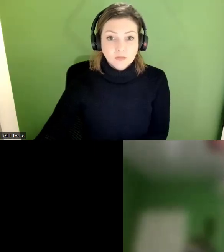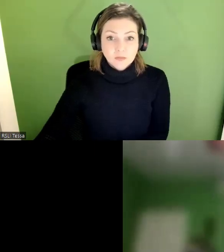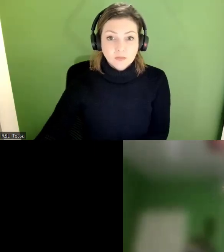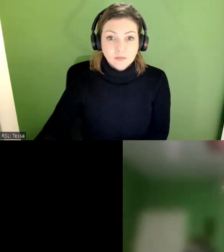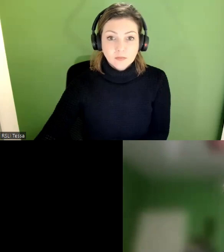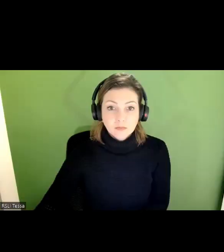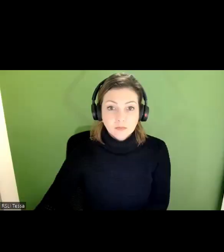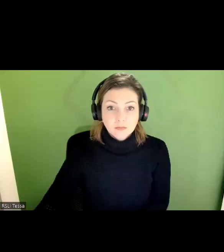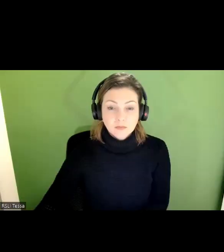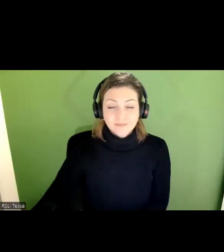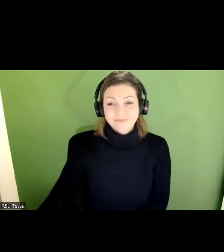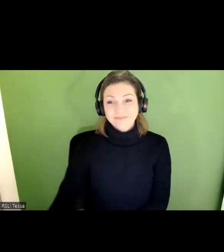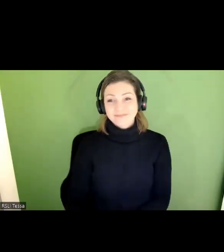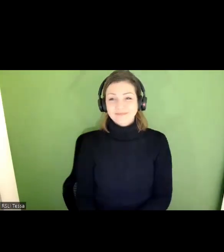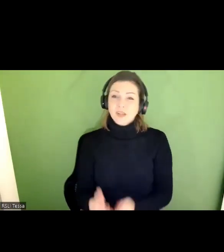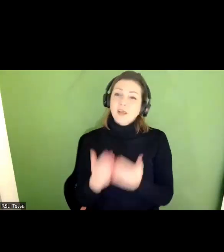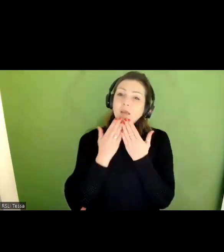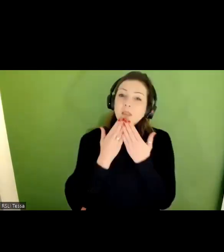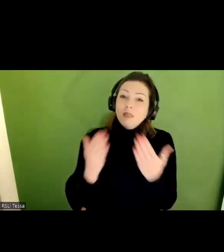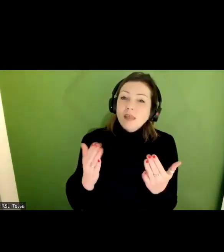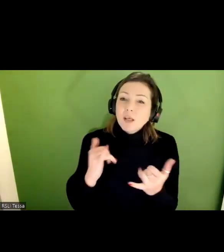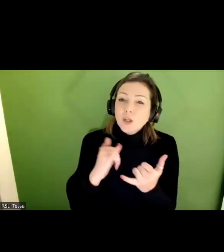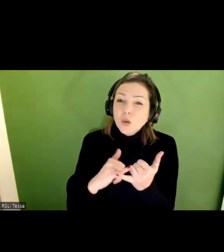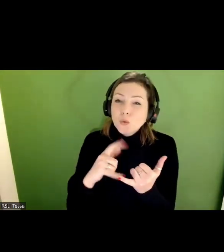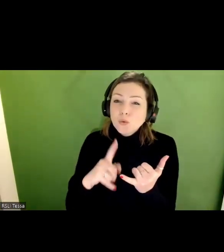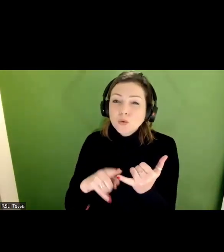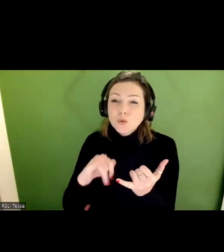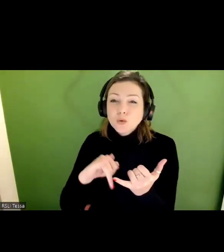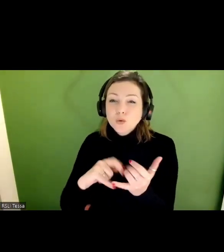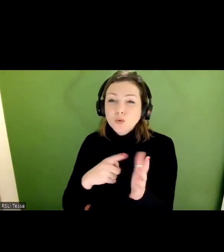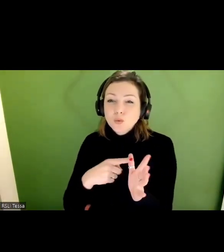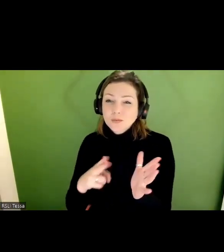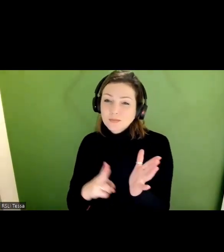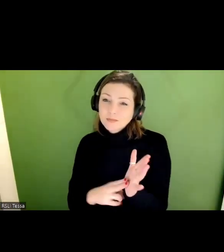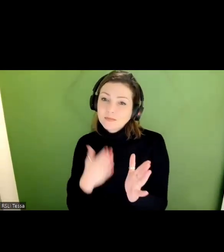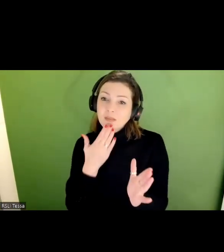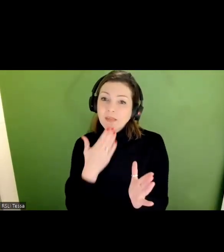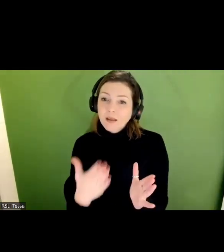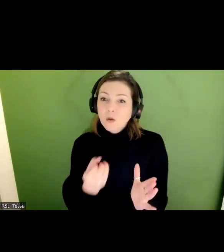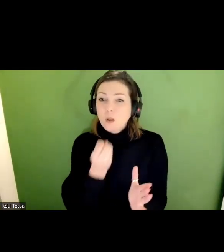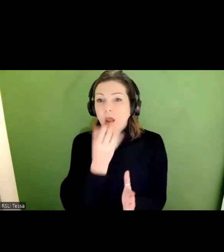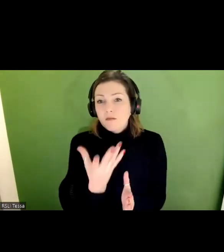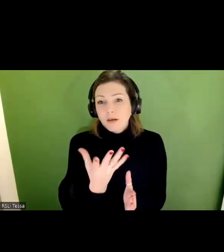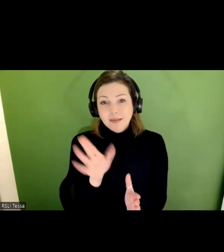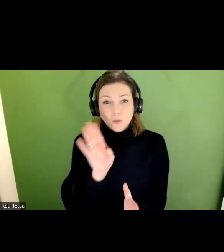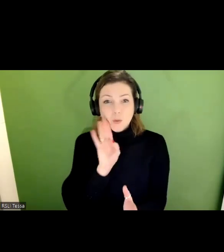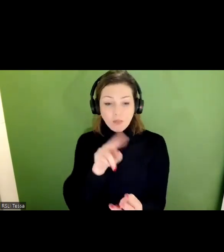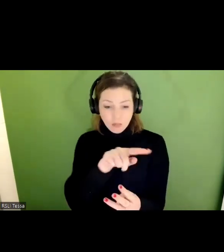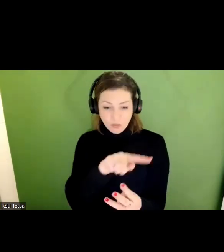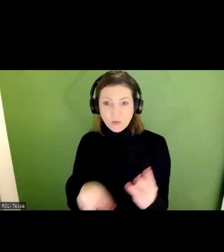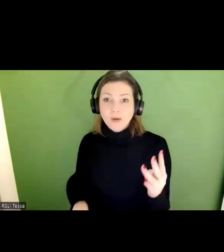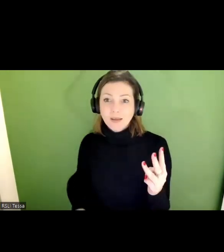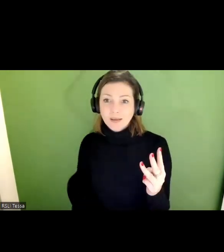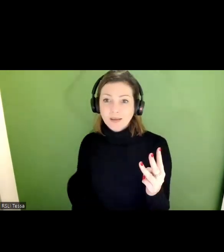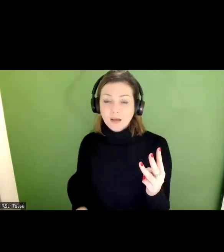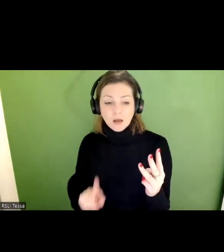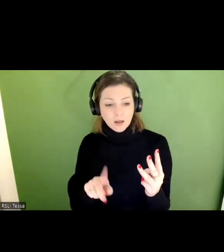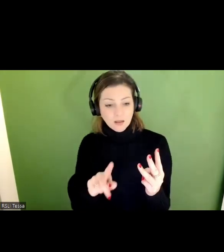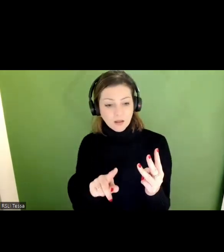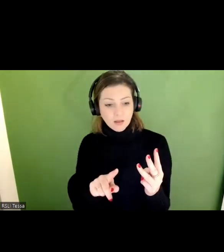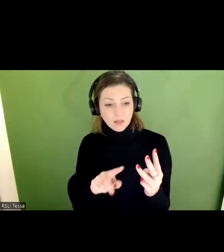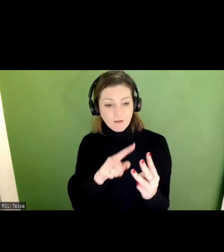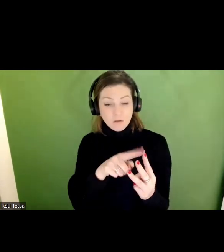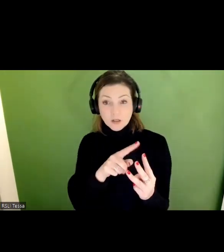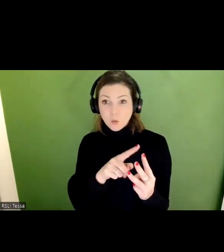Thank you so much, Susan. Again, another brilliant trio. Lovely to hear them all together. You had the line in the